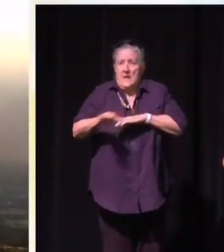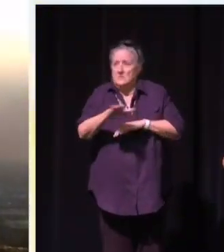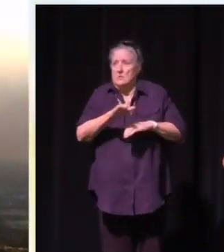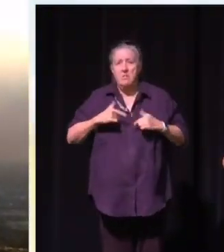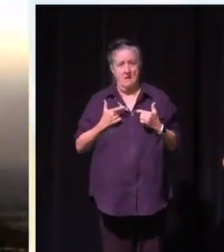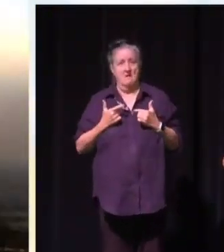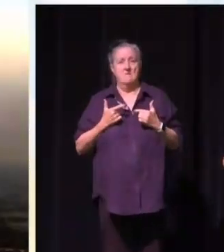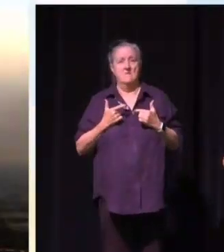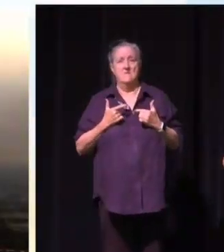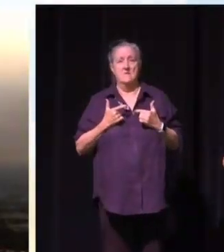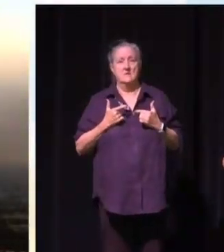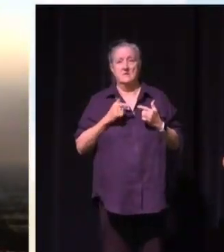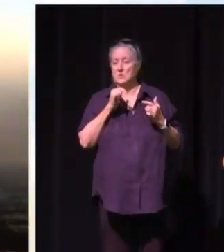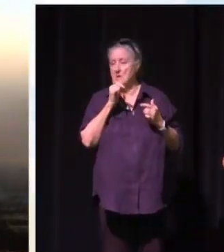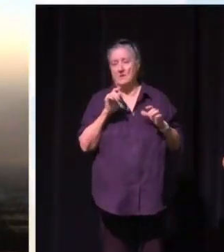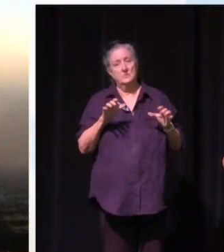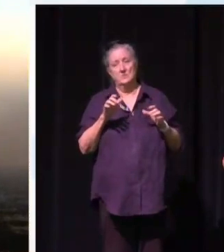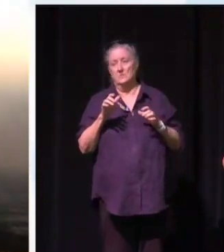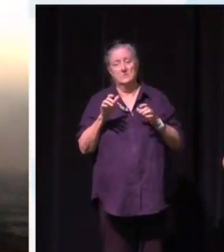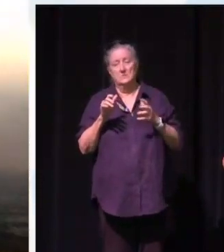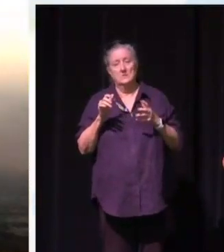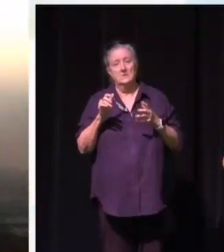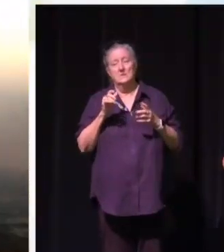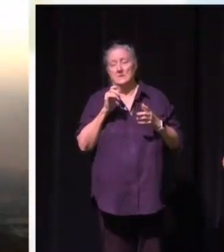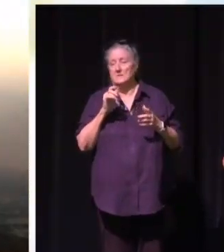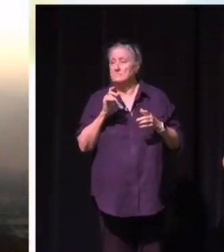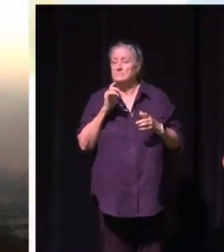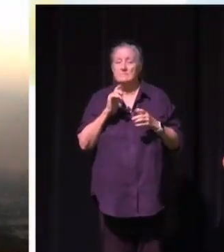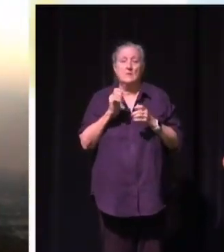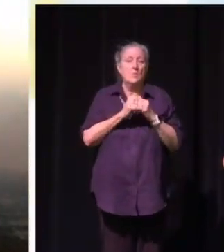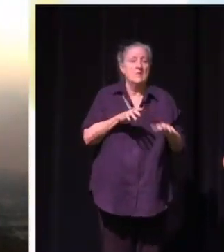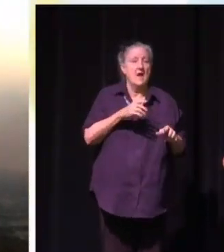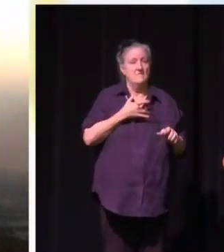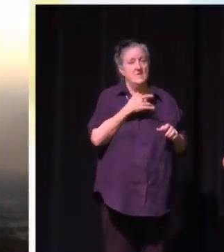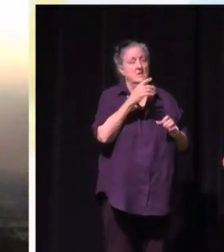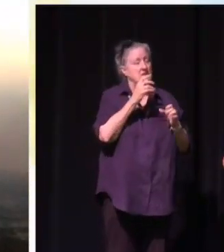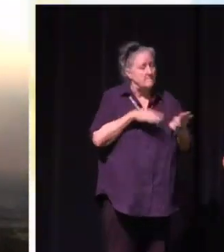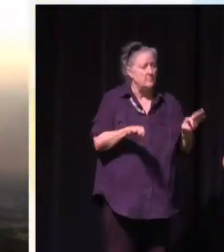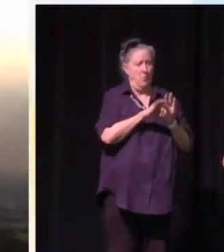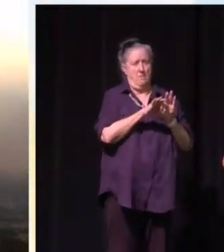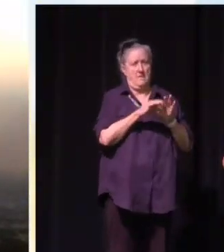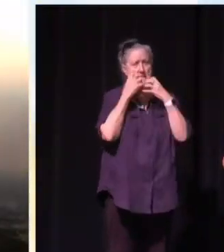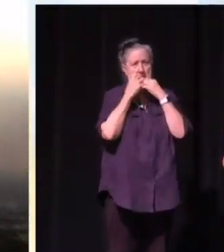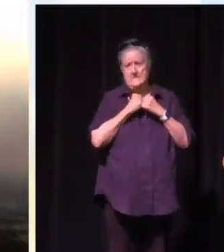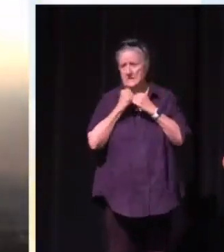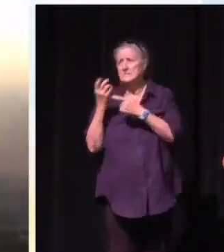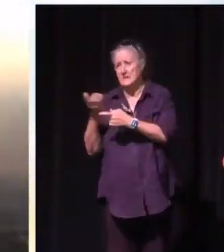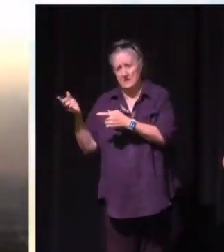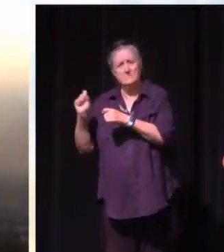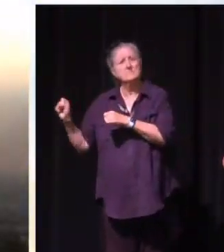life. We would not do that if we did not feel there was an imminent threat, and we want to make sure that we get